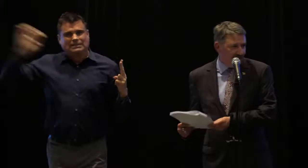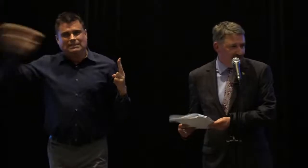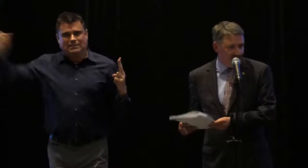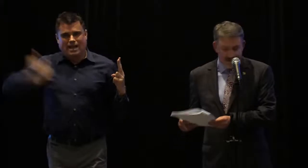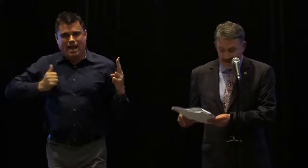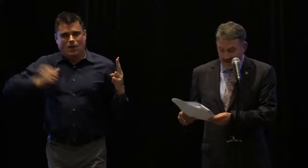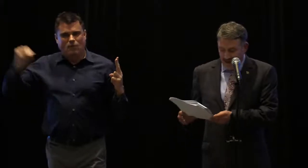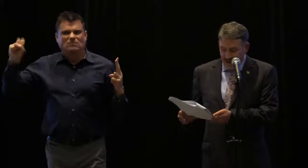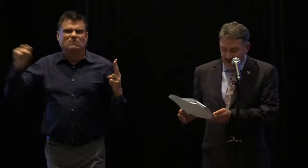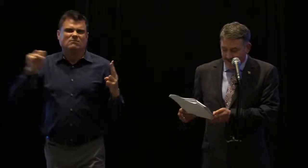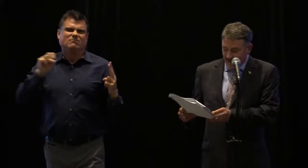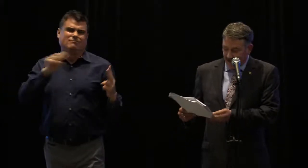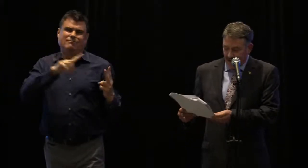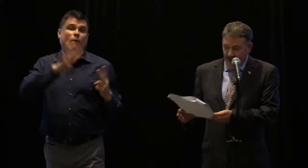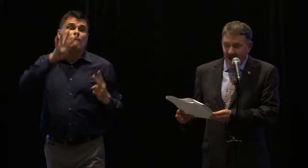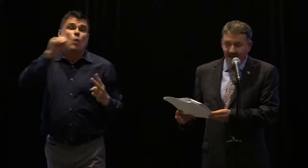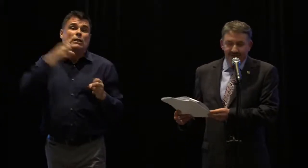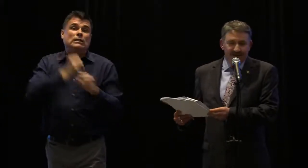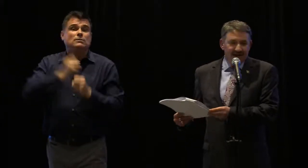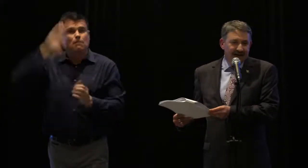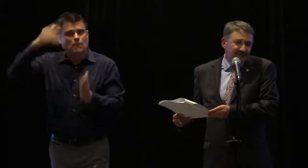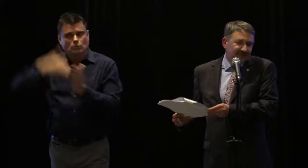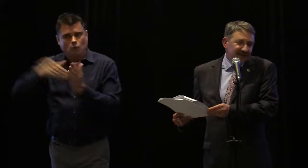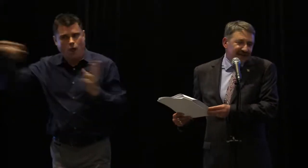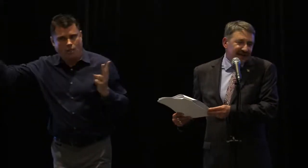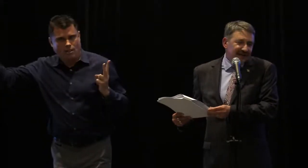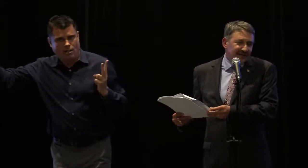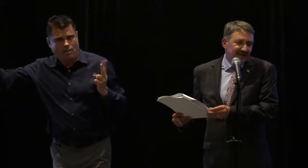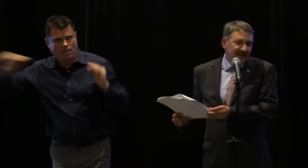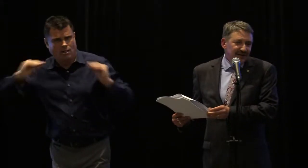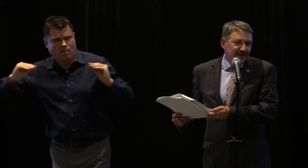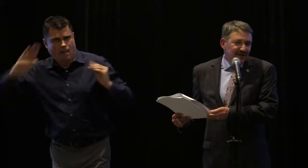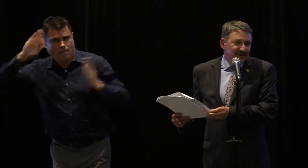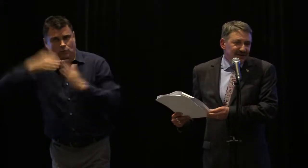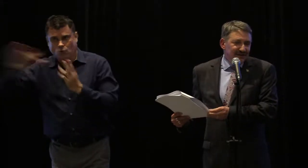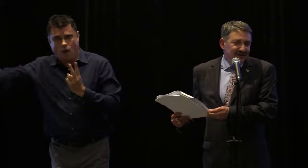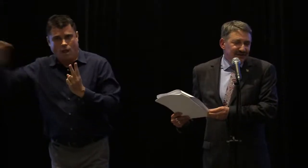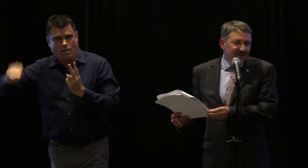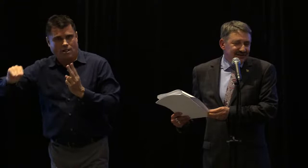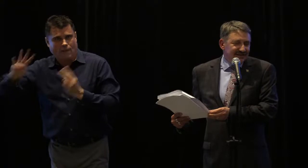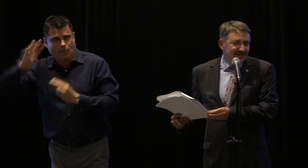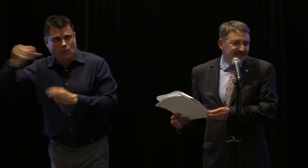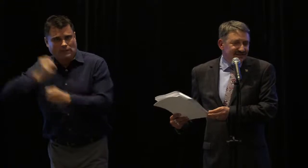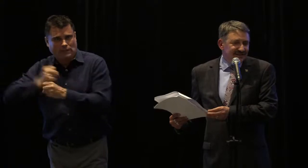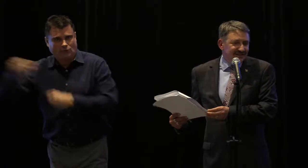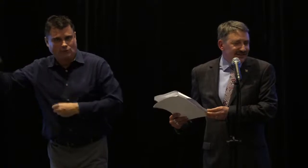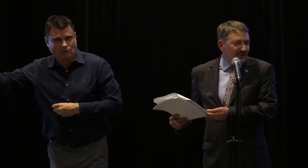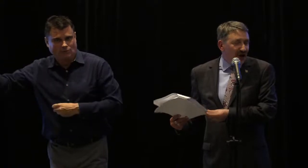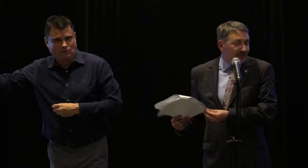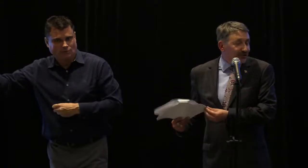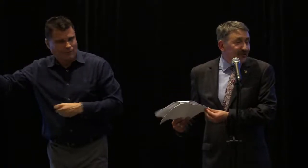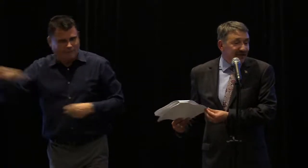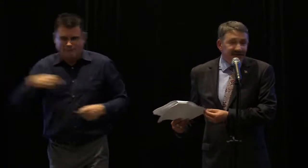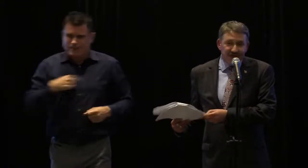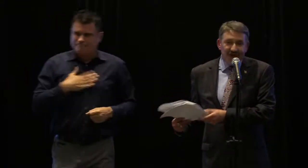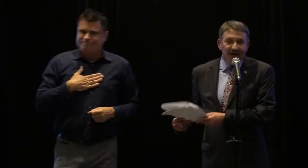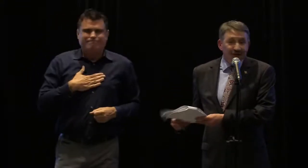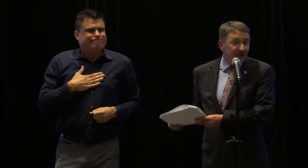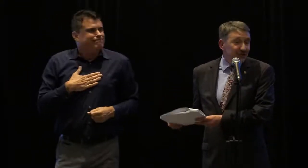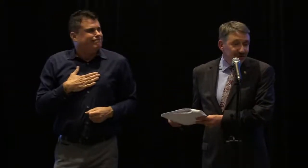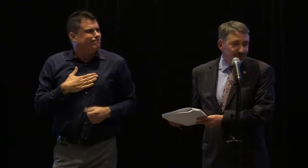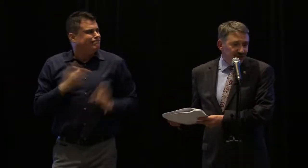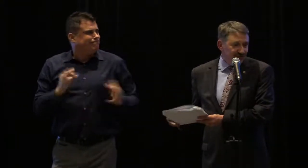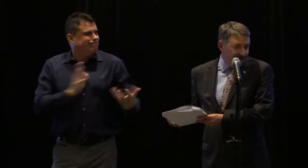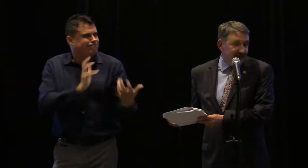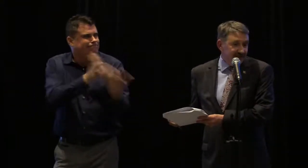Montreal. And so I feel like this is just an opportunity to share